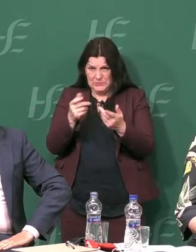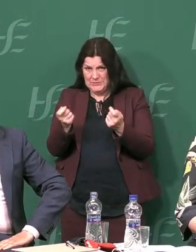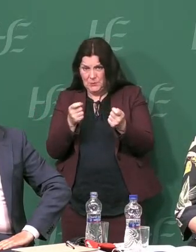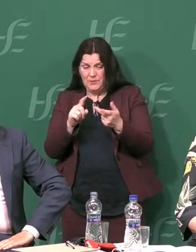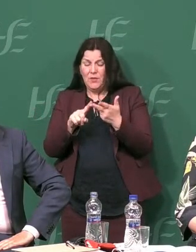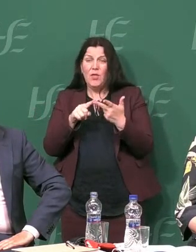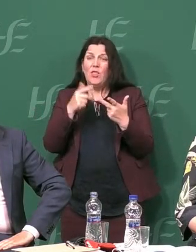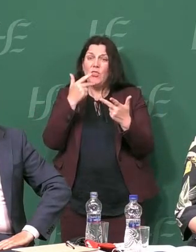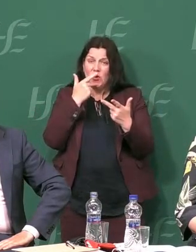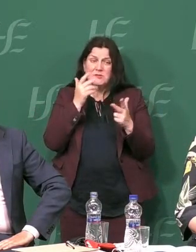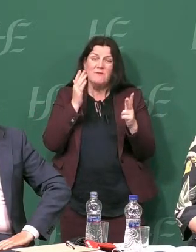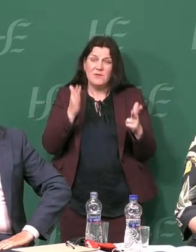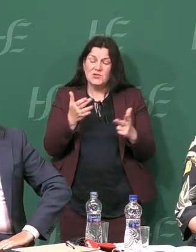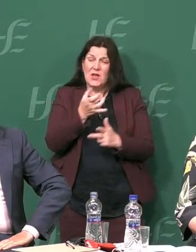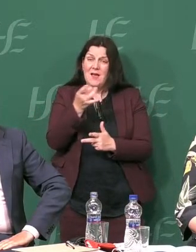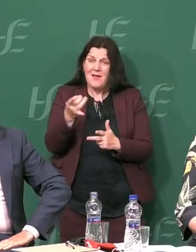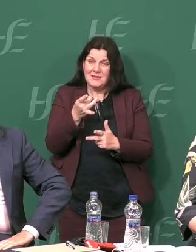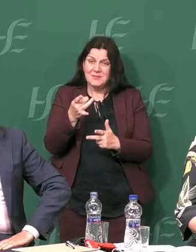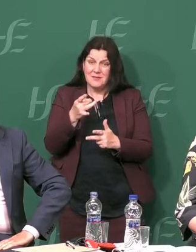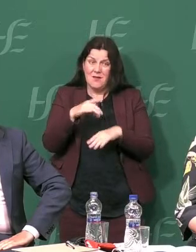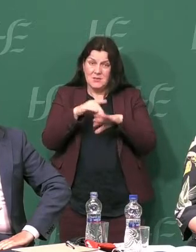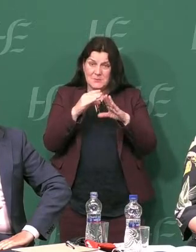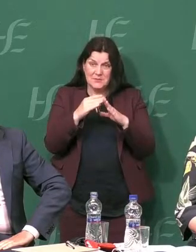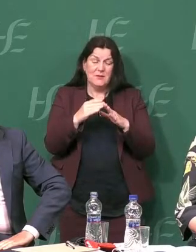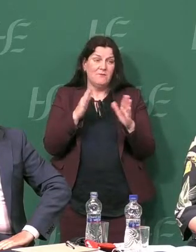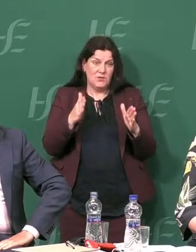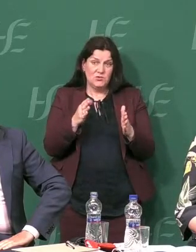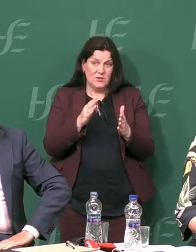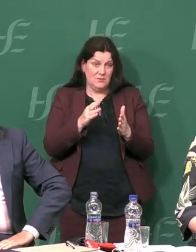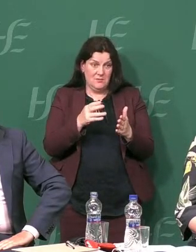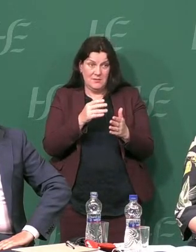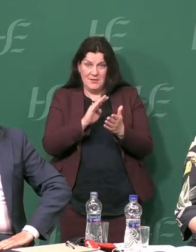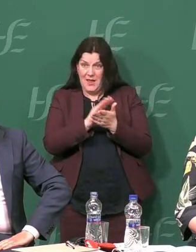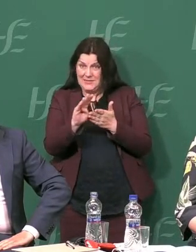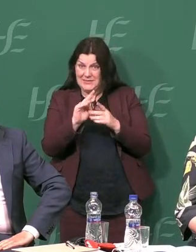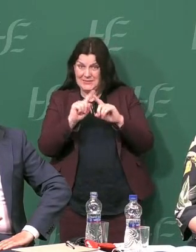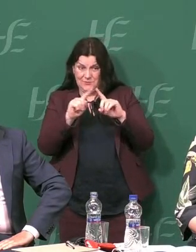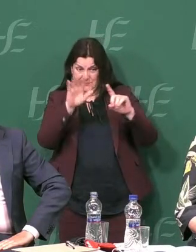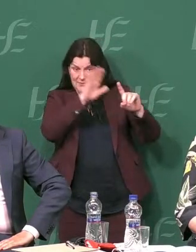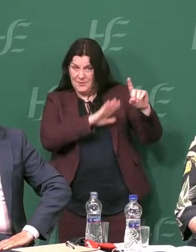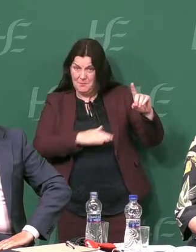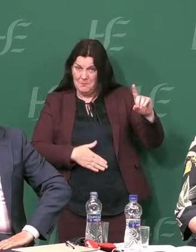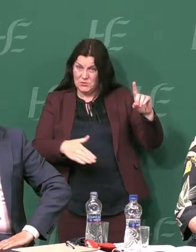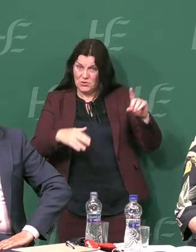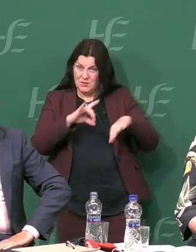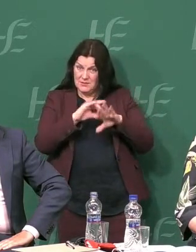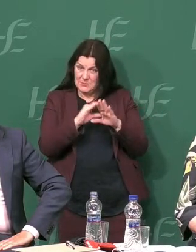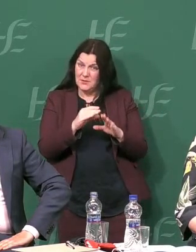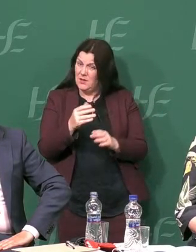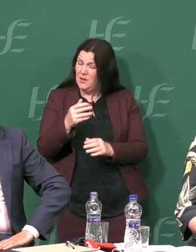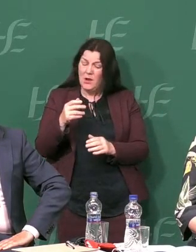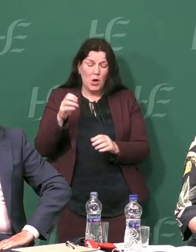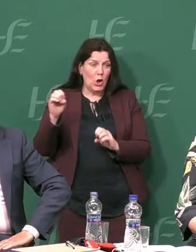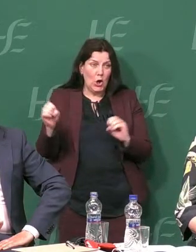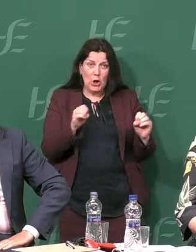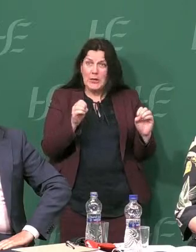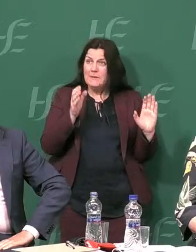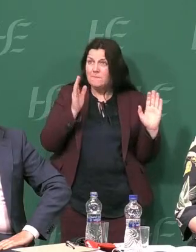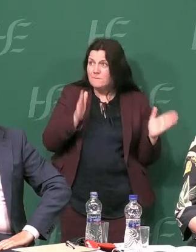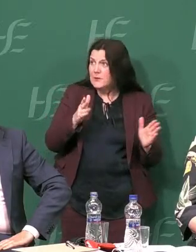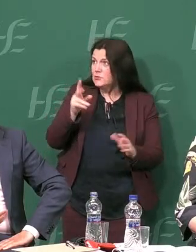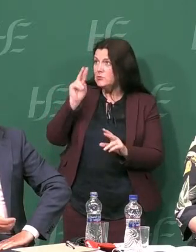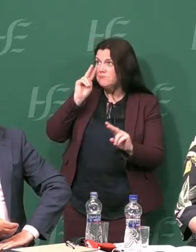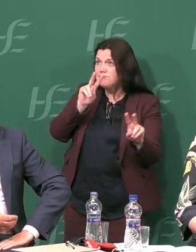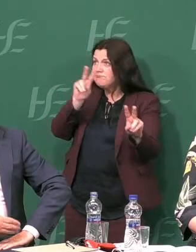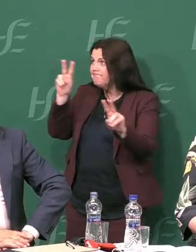And thirdly, we have asked hospitals, the 19 maternity hospitals, to, upfront and early notify us when they've done a risk assessment